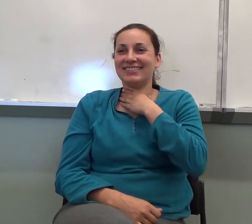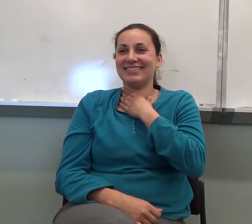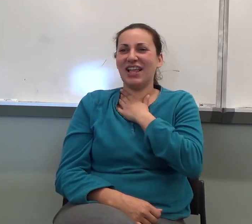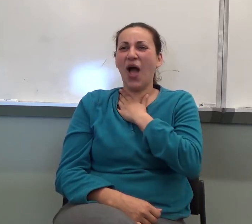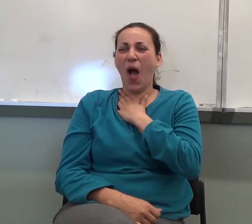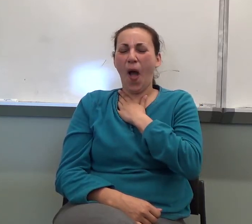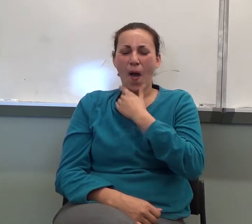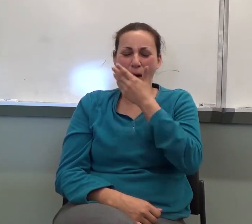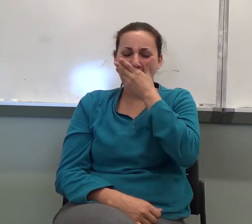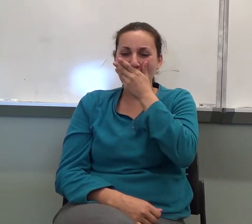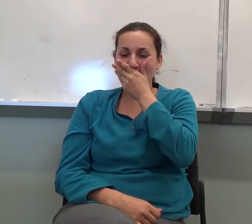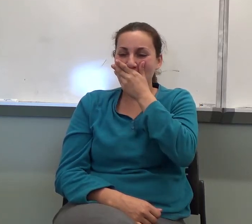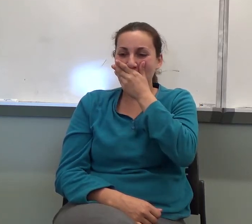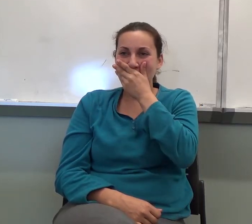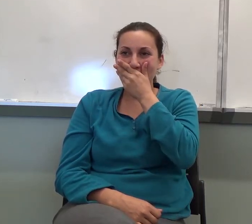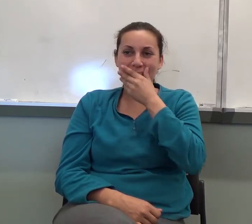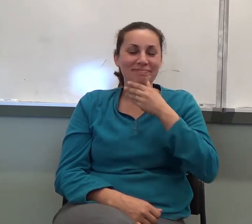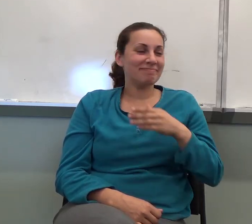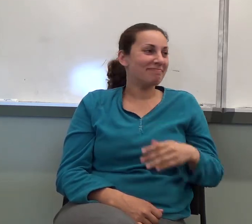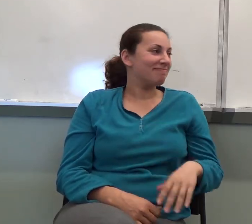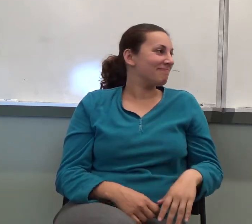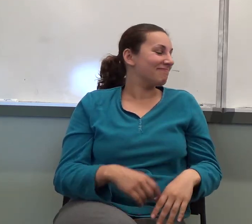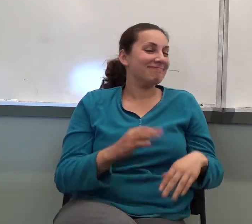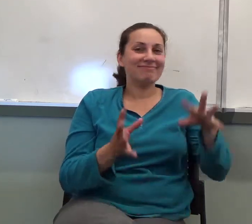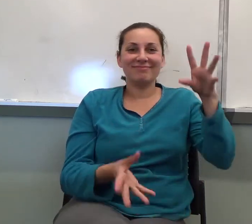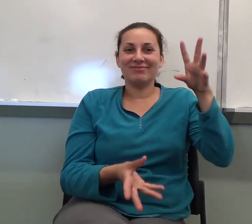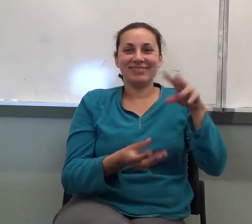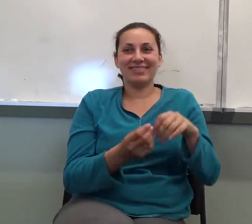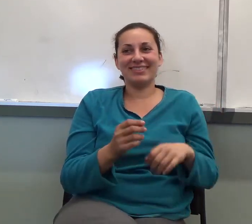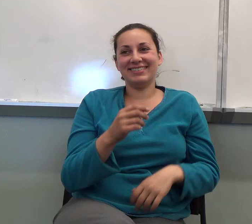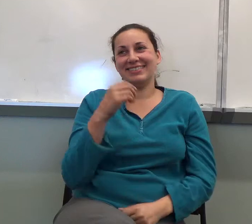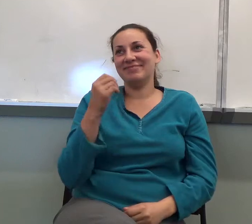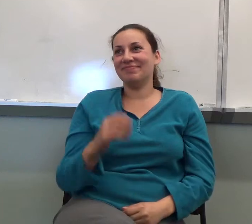pay? And what is the total amount he has to pay back?